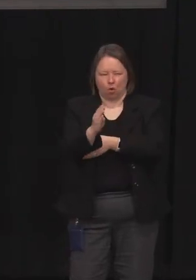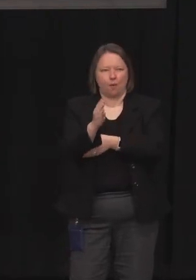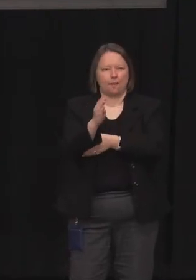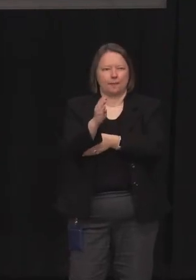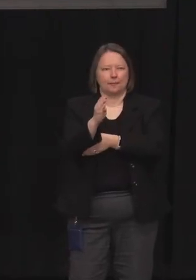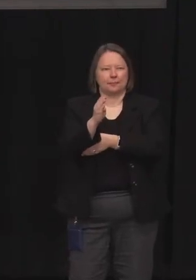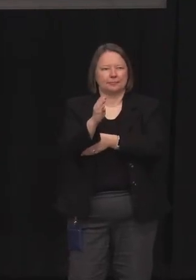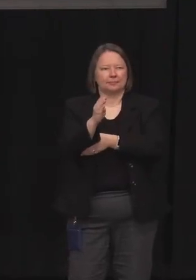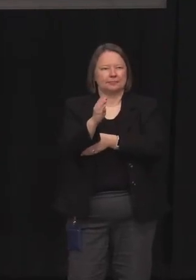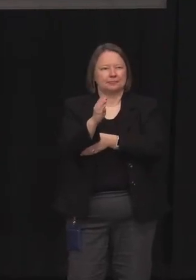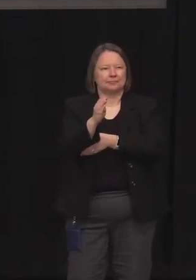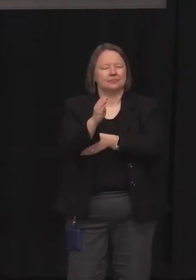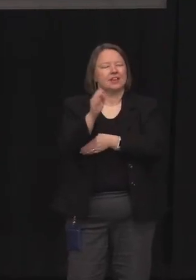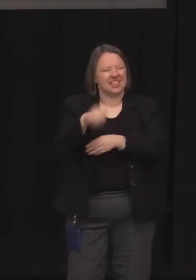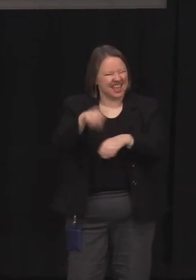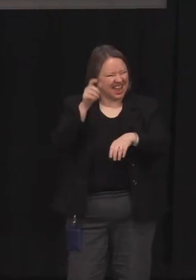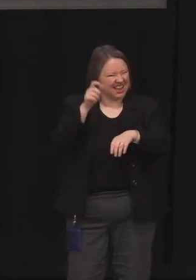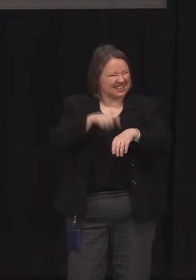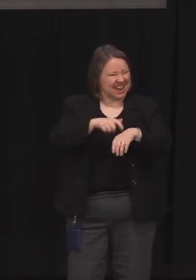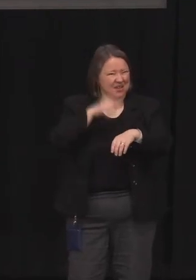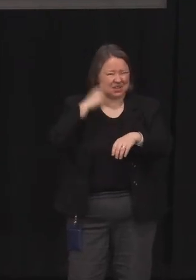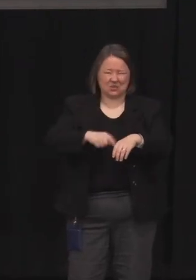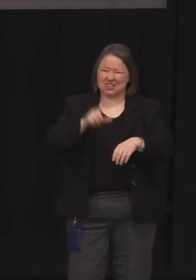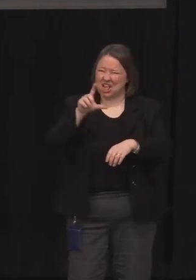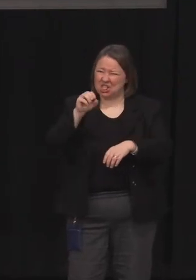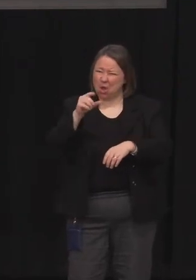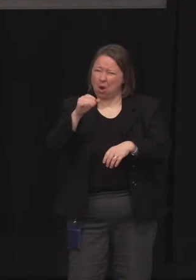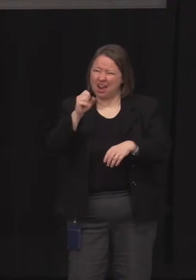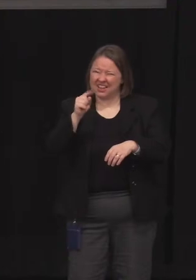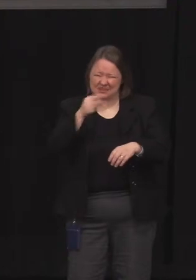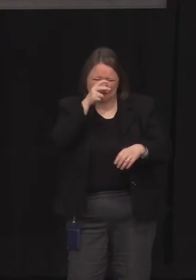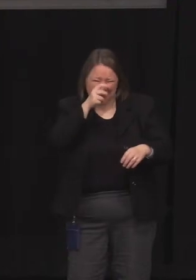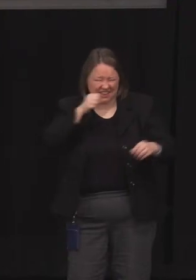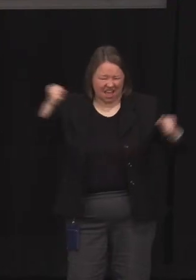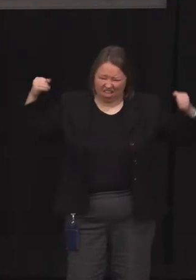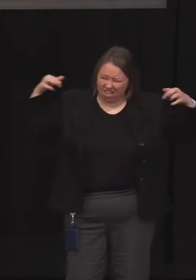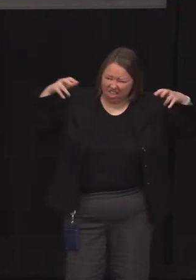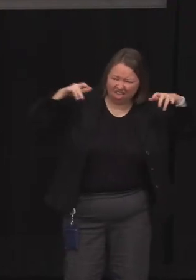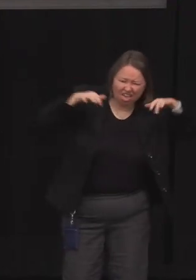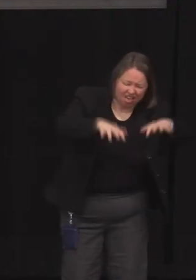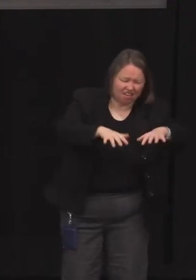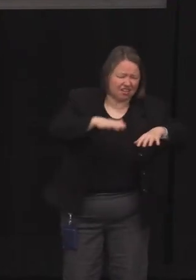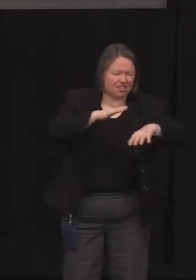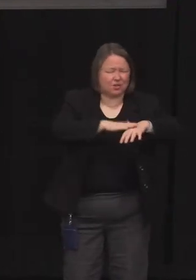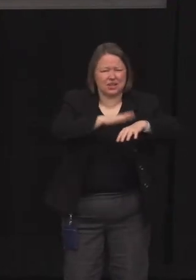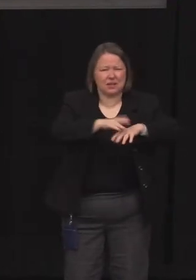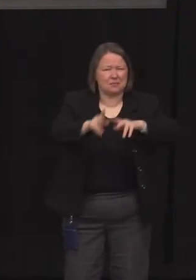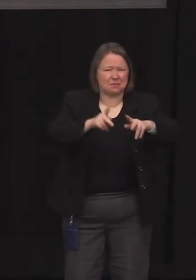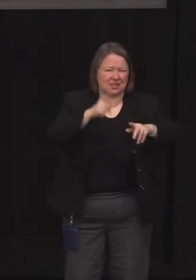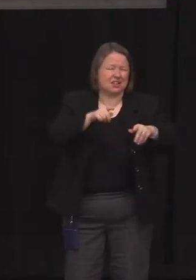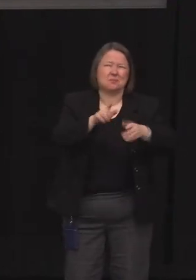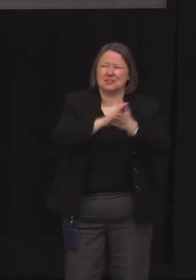In his time, there was a plague of locusts that had devastated the fields, threatening the people with